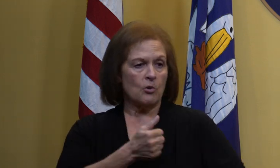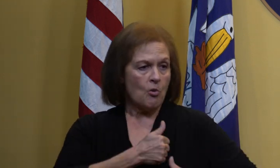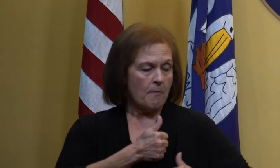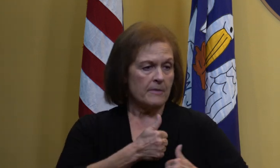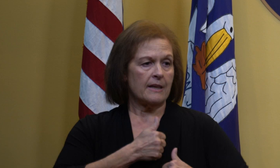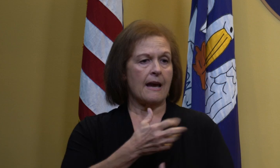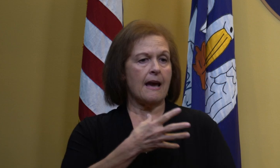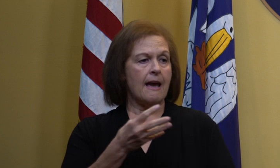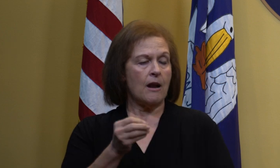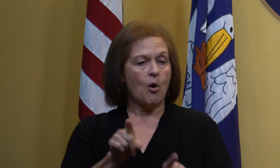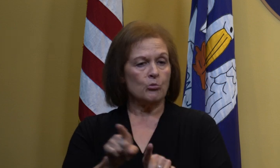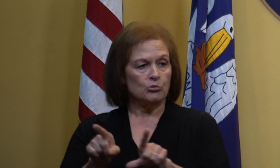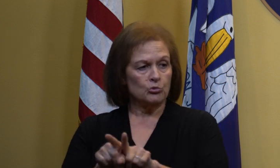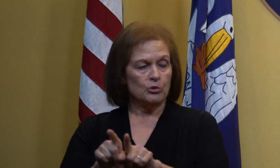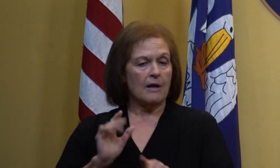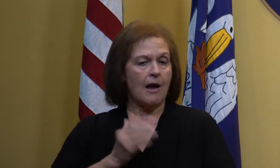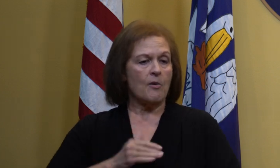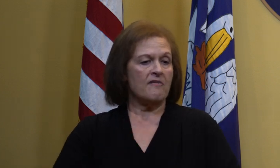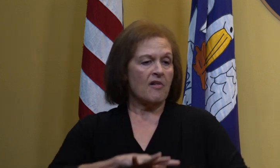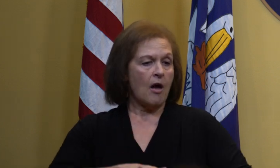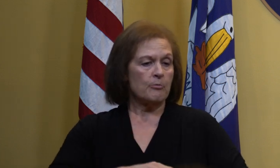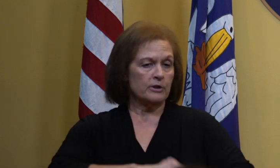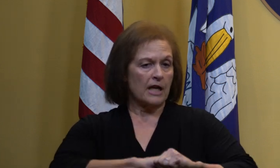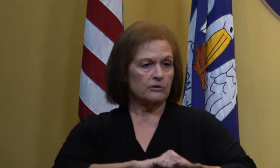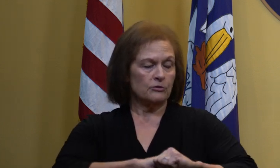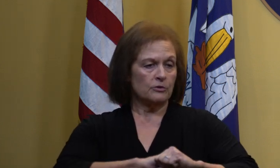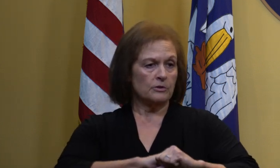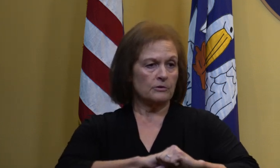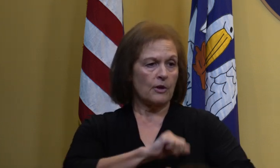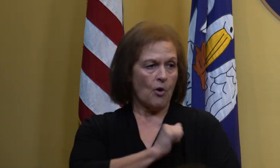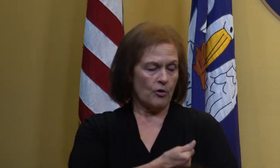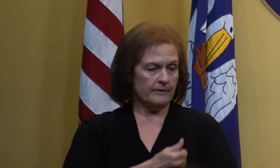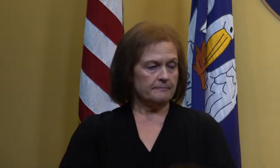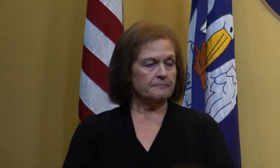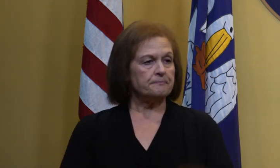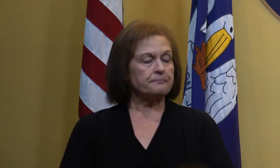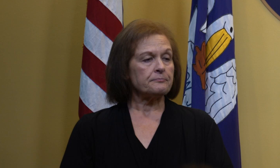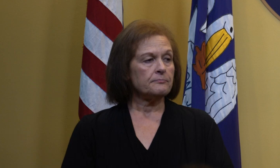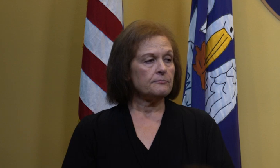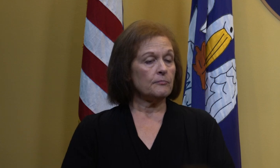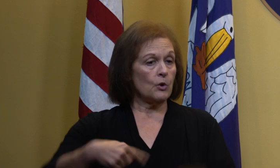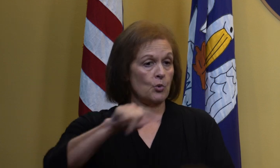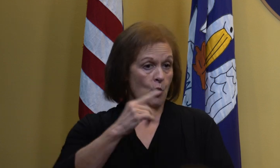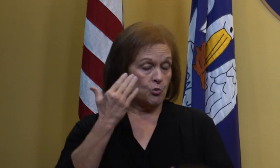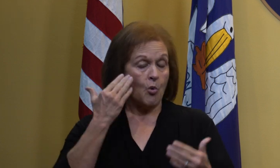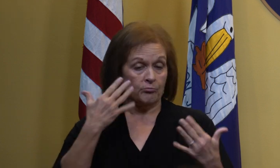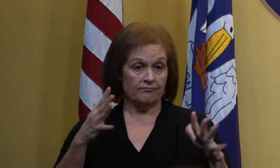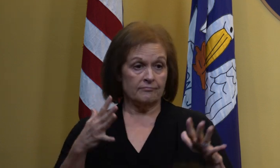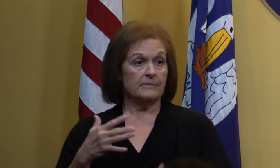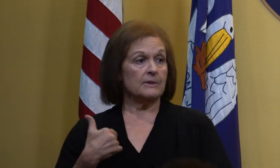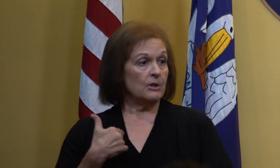of Engineers, and of course our flood protection authorities. You know better than me, we are